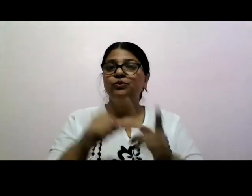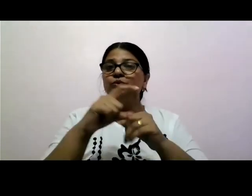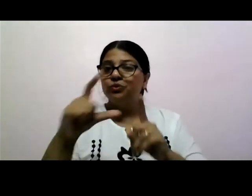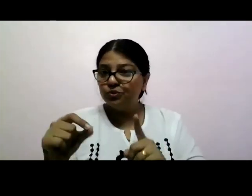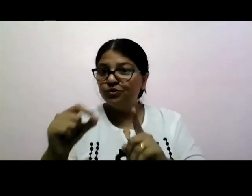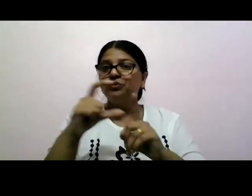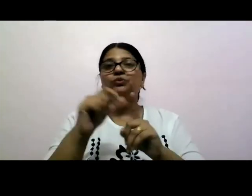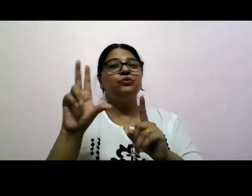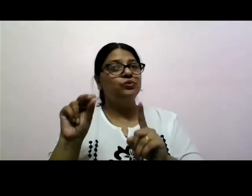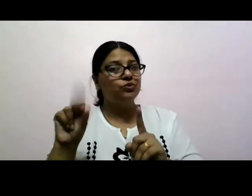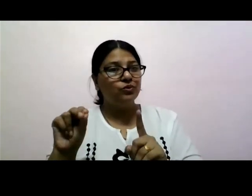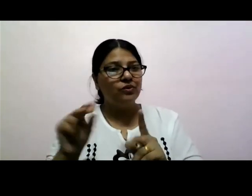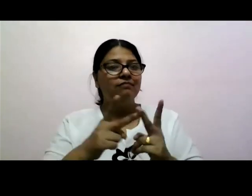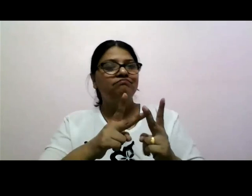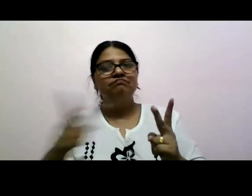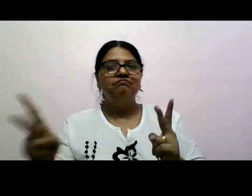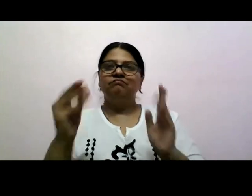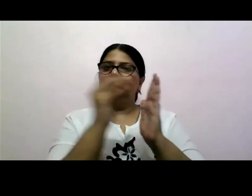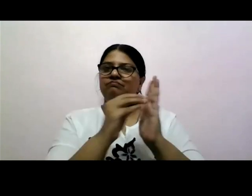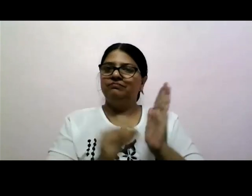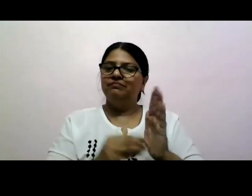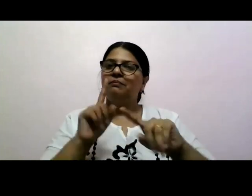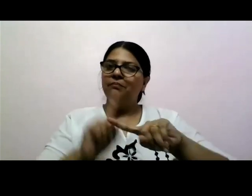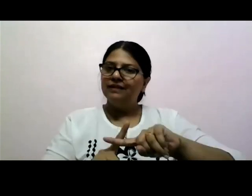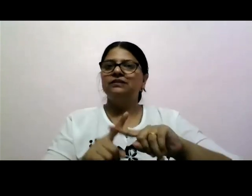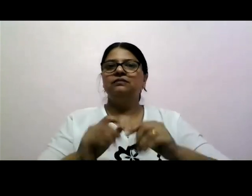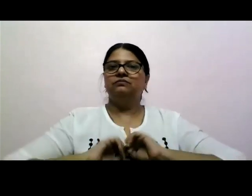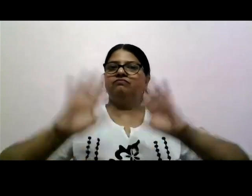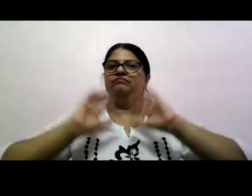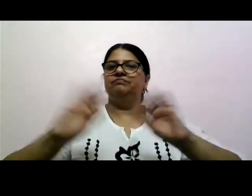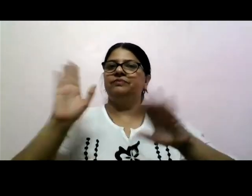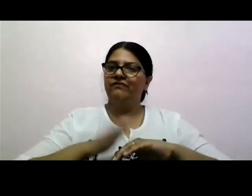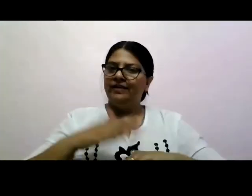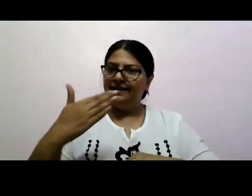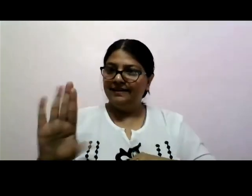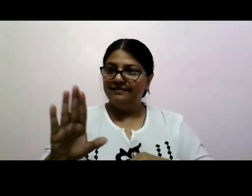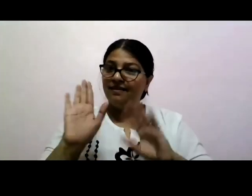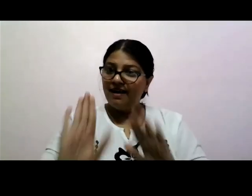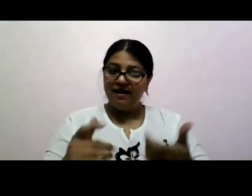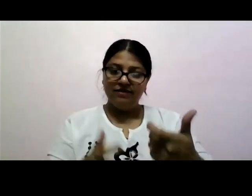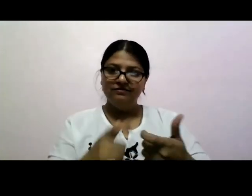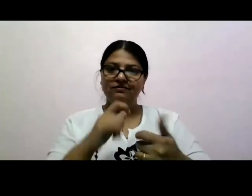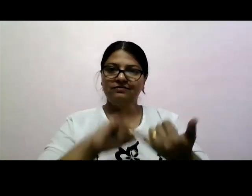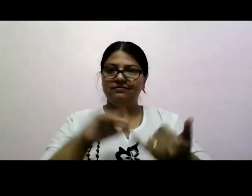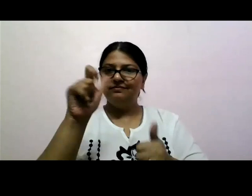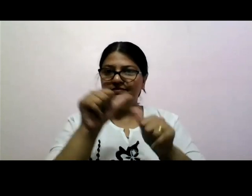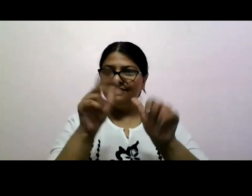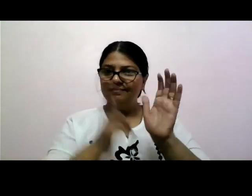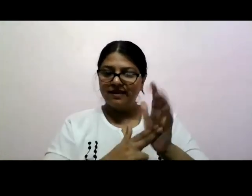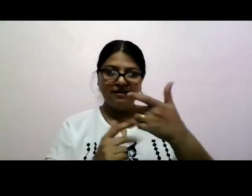them how the deaf can communicate with the doctors. We told them the do's and the don'ts for